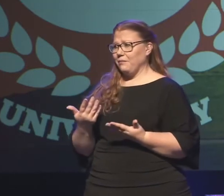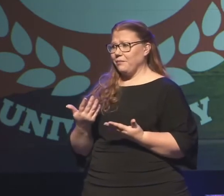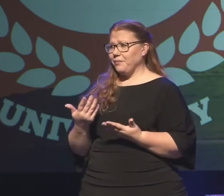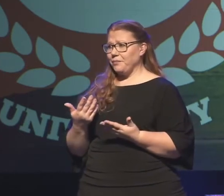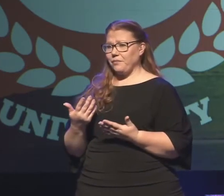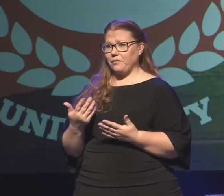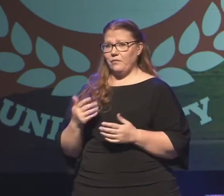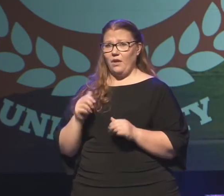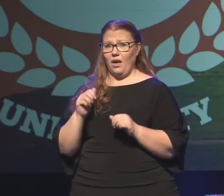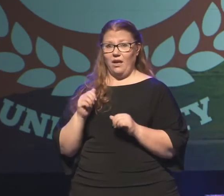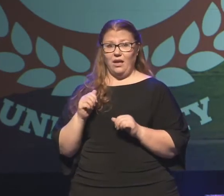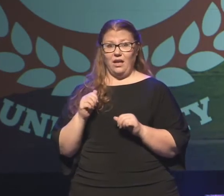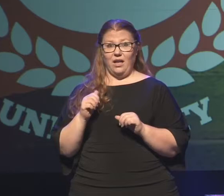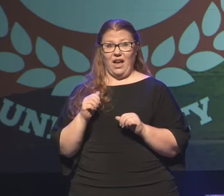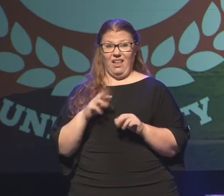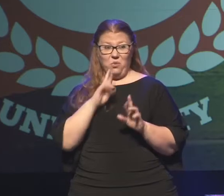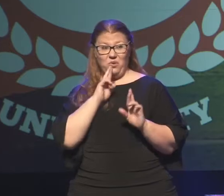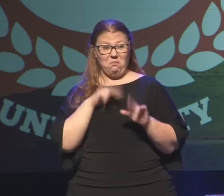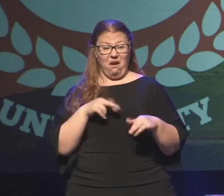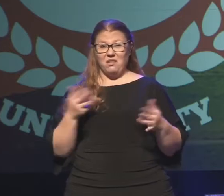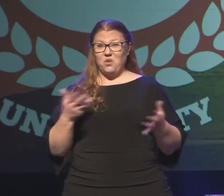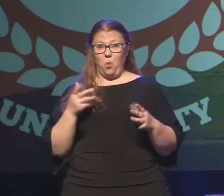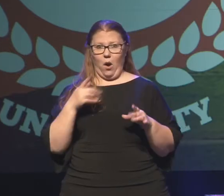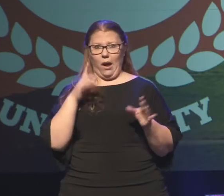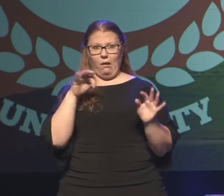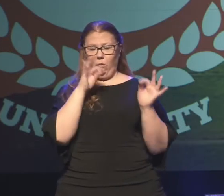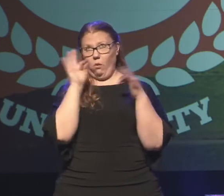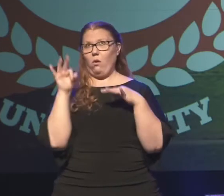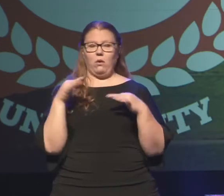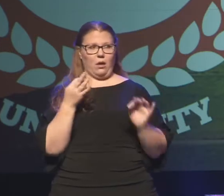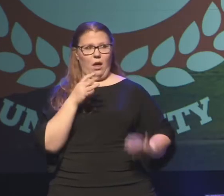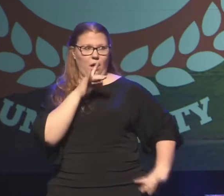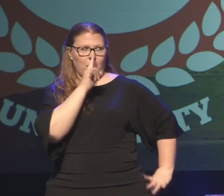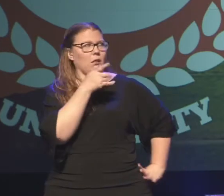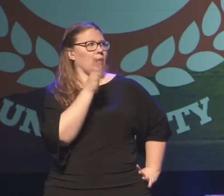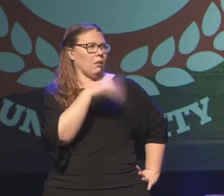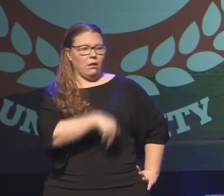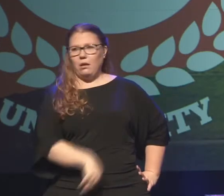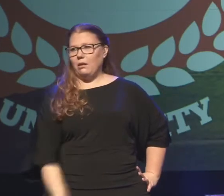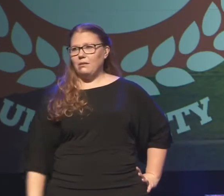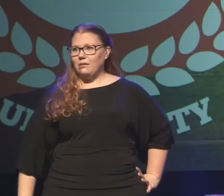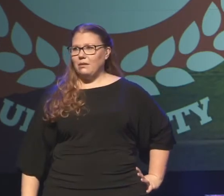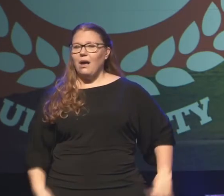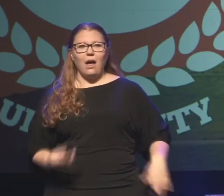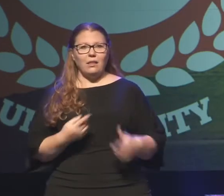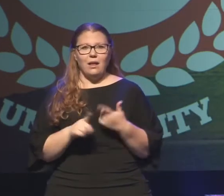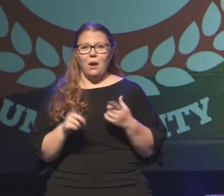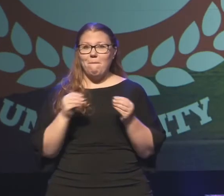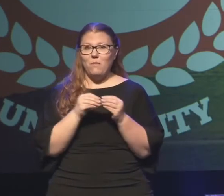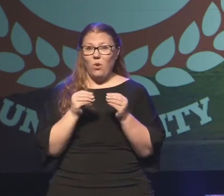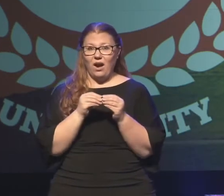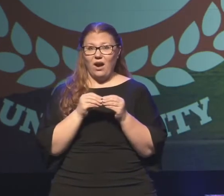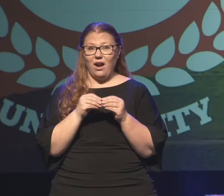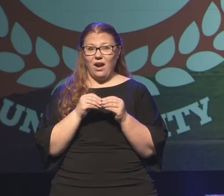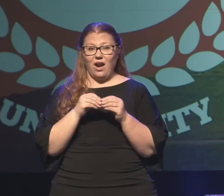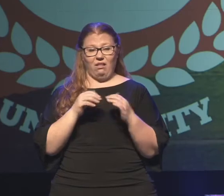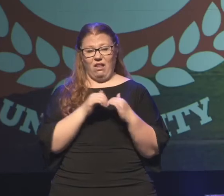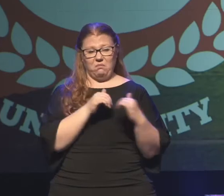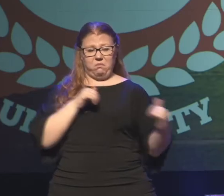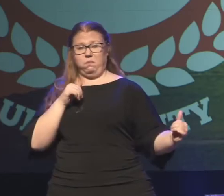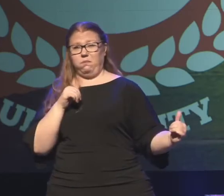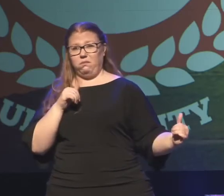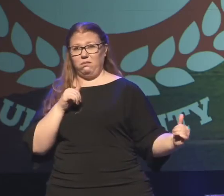And all we get back is rolled eyes, snotty attitude, and more cold distance between